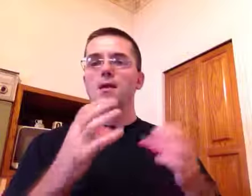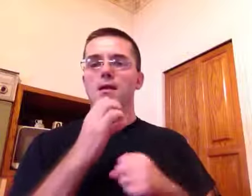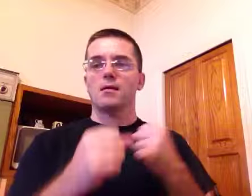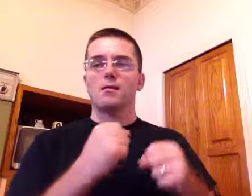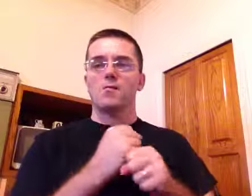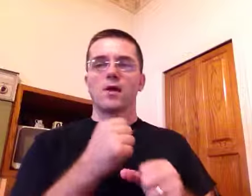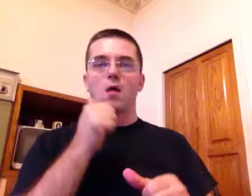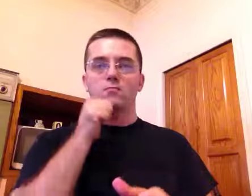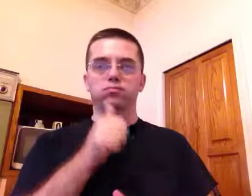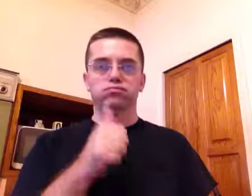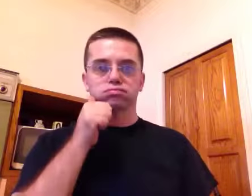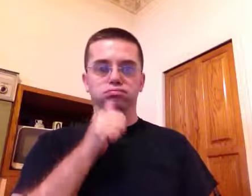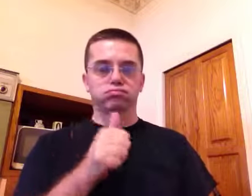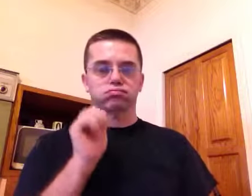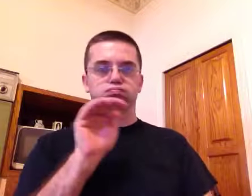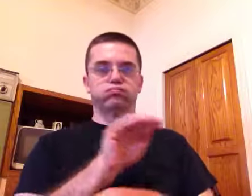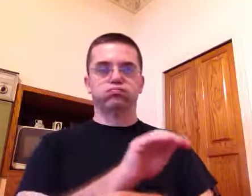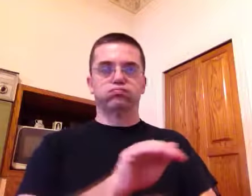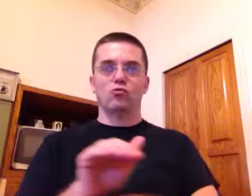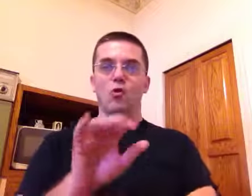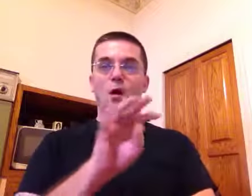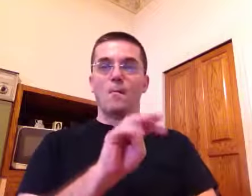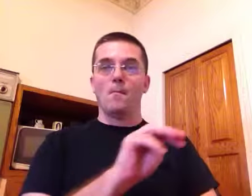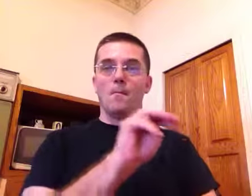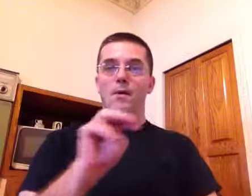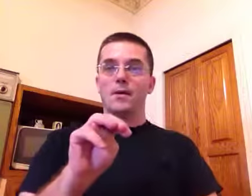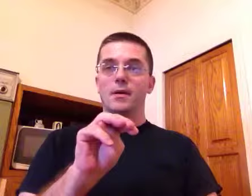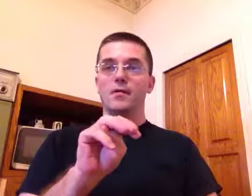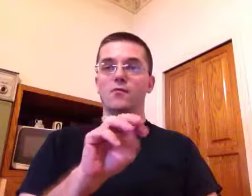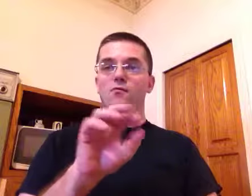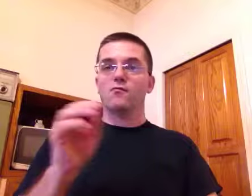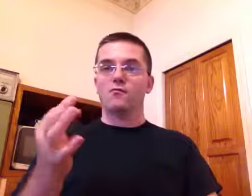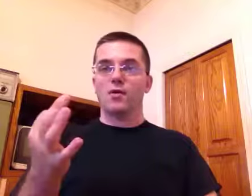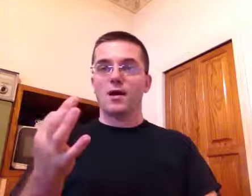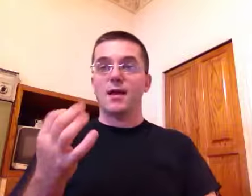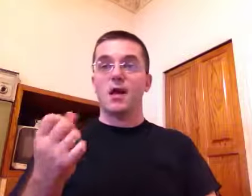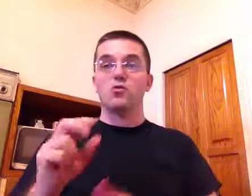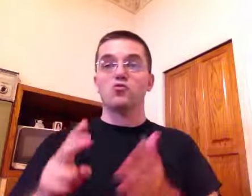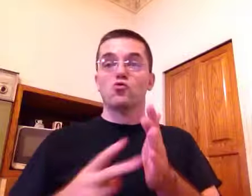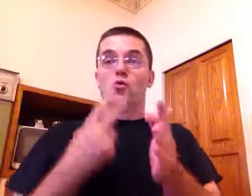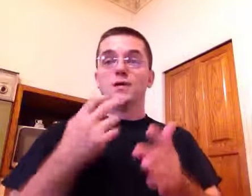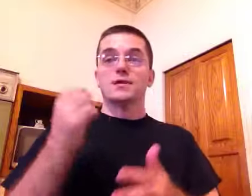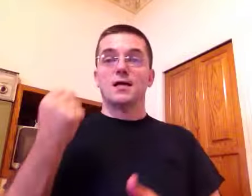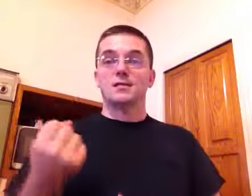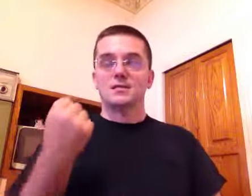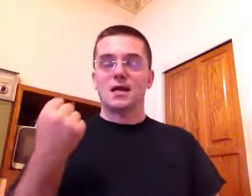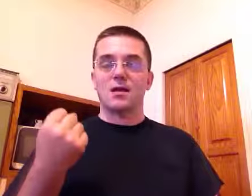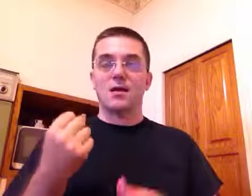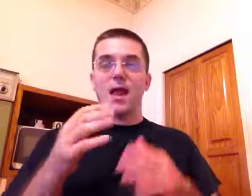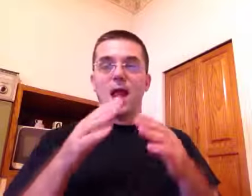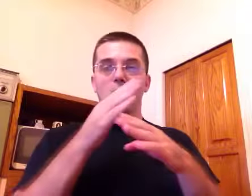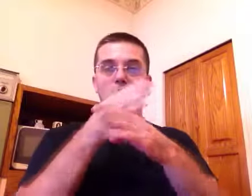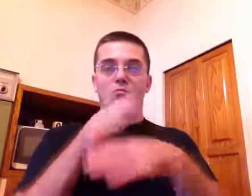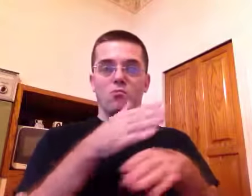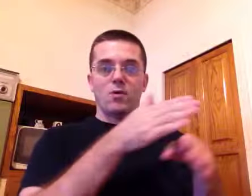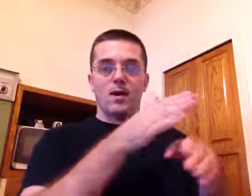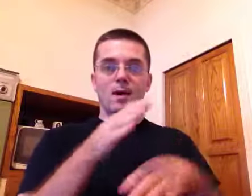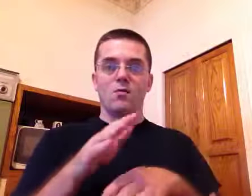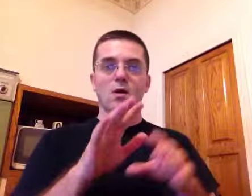night live, Monday through Friday, twice on Saturday, and break apart into small group discussions afterwards and teach people how to handle